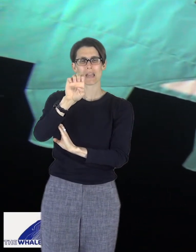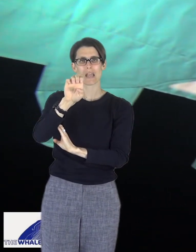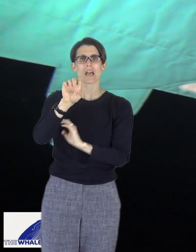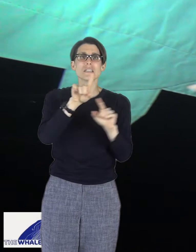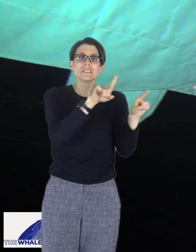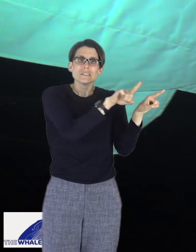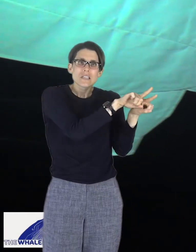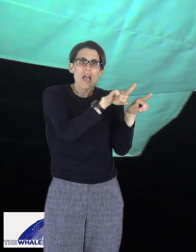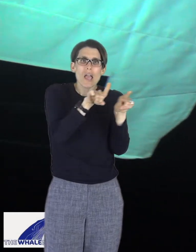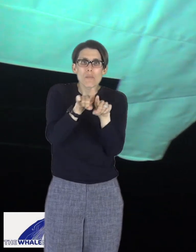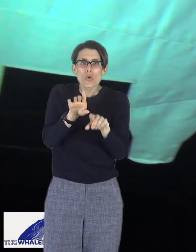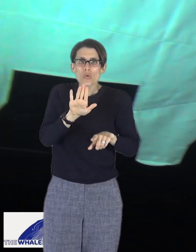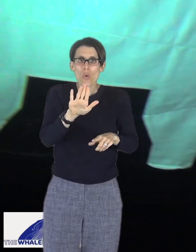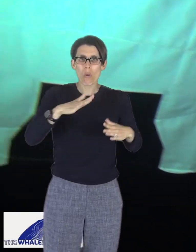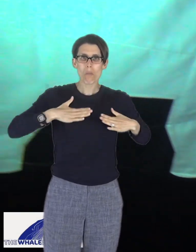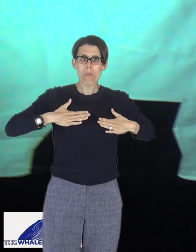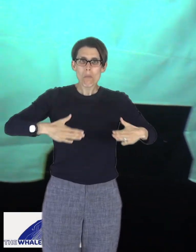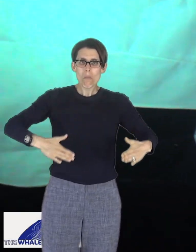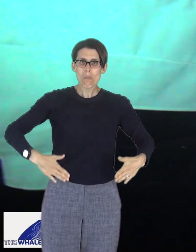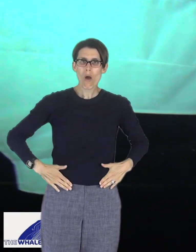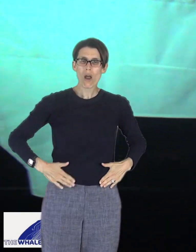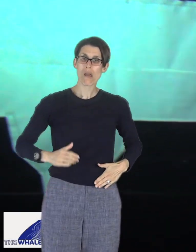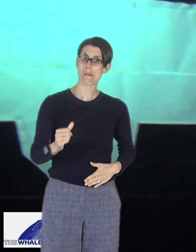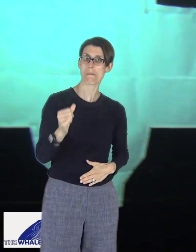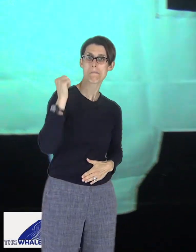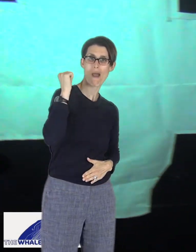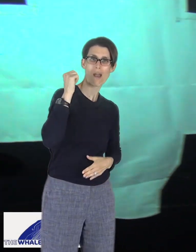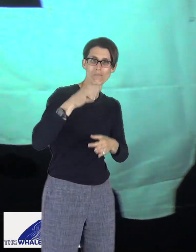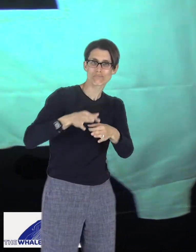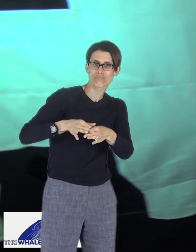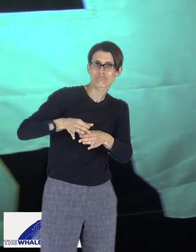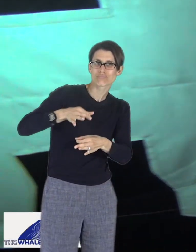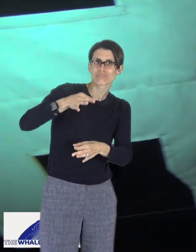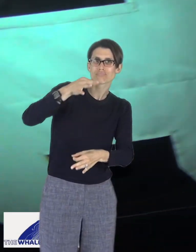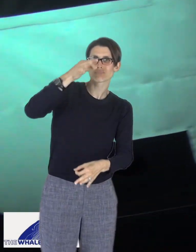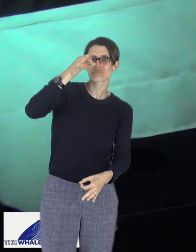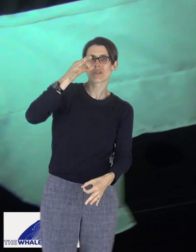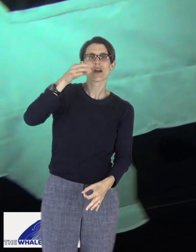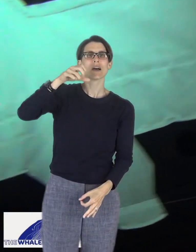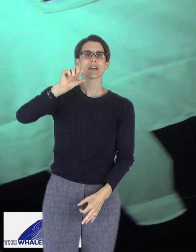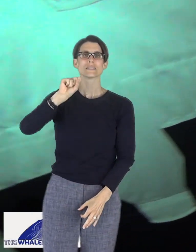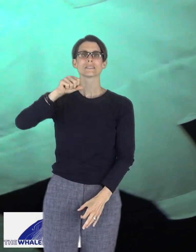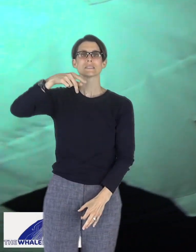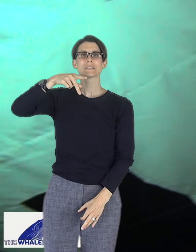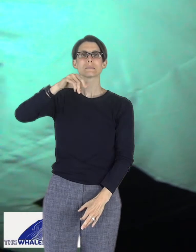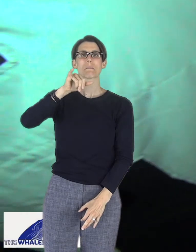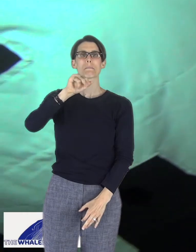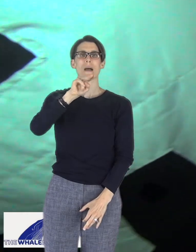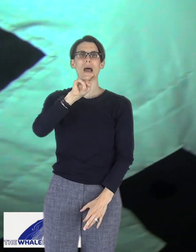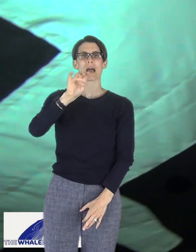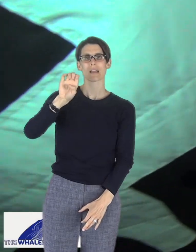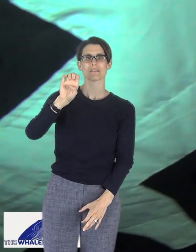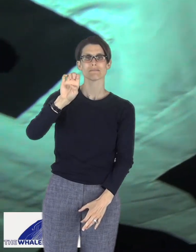up and down the middle of your back? That is your spine. Whales have a spine just like you do.